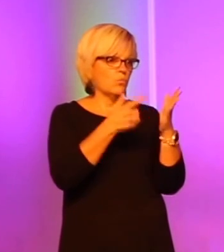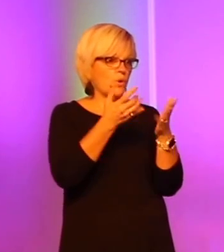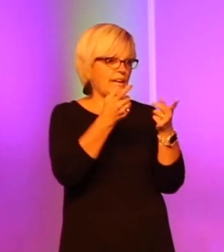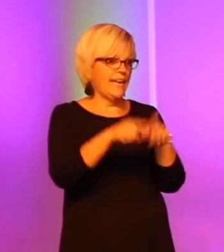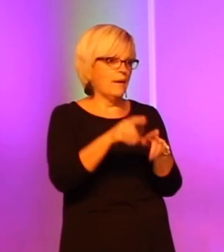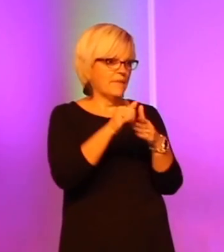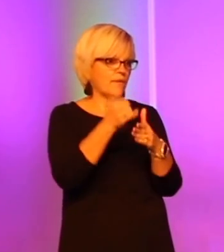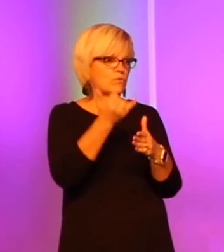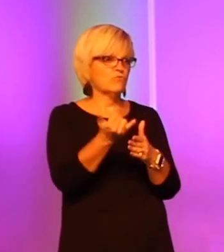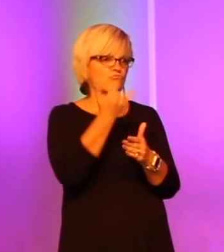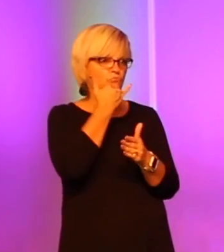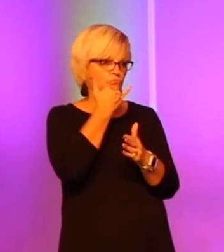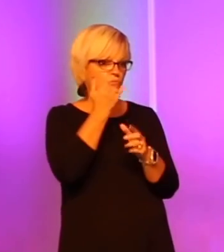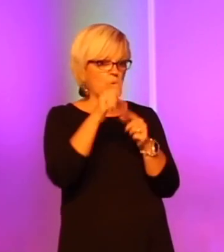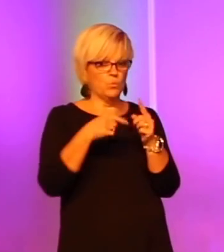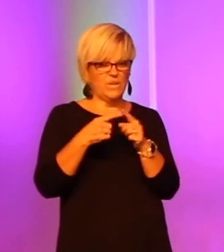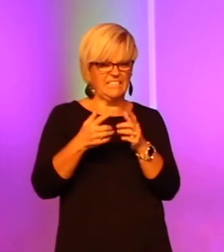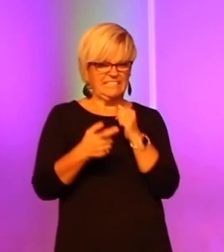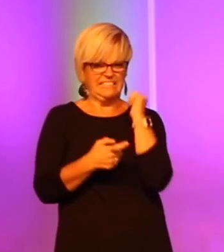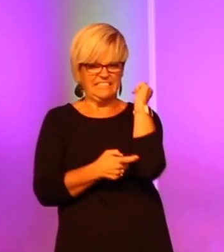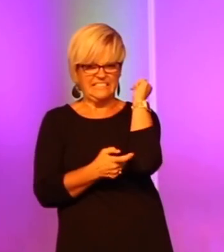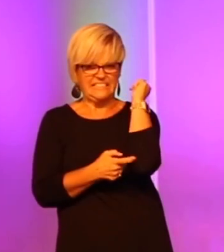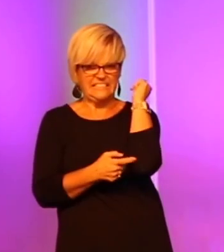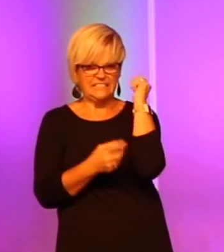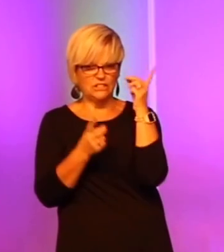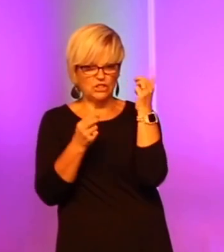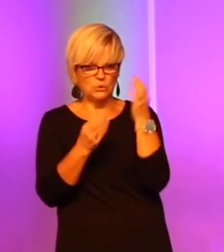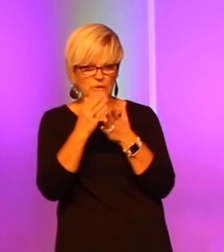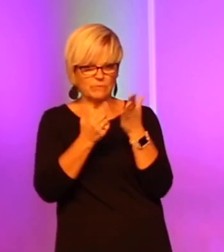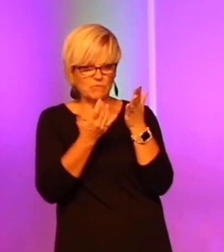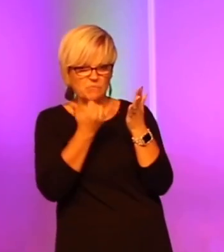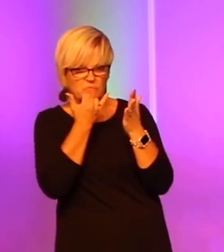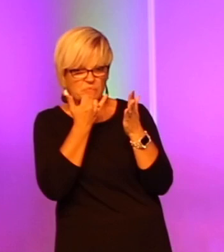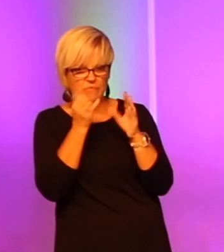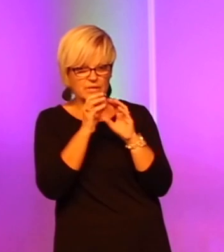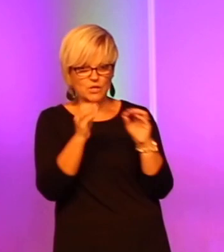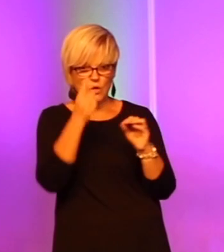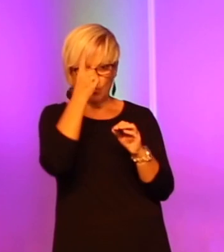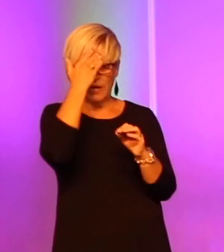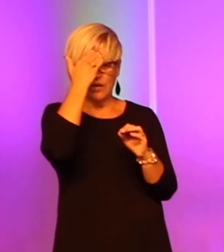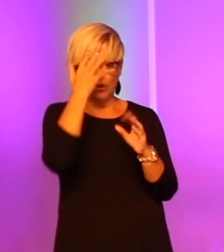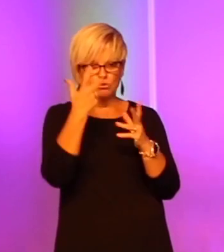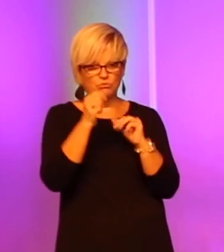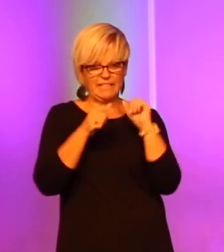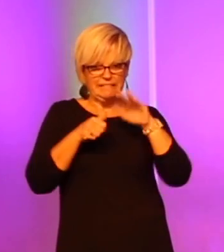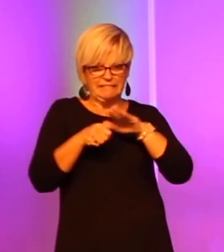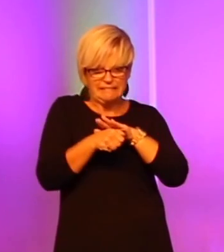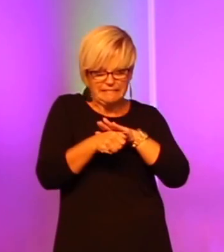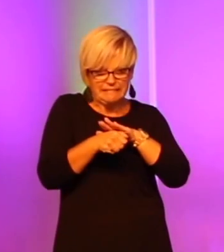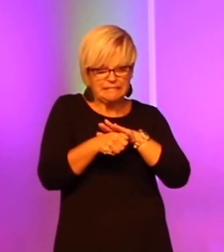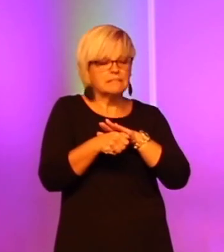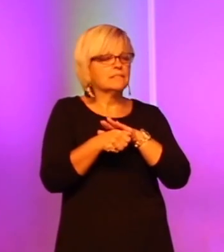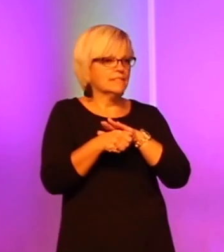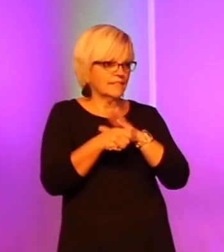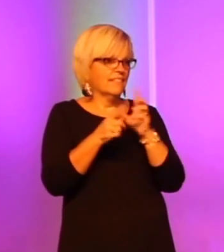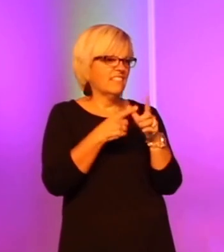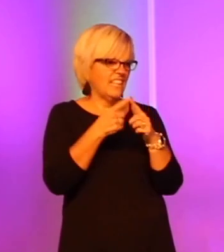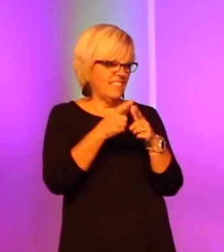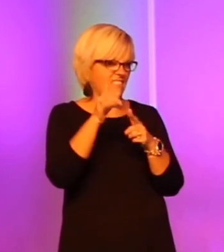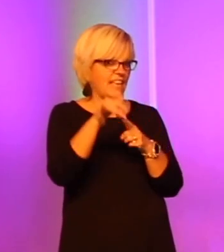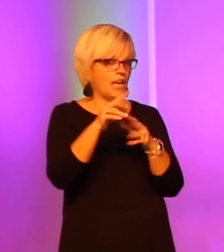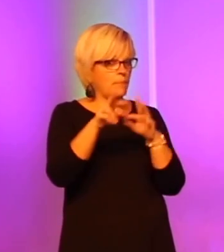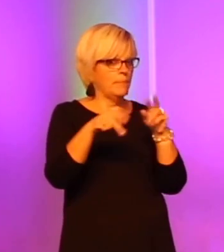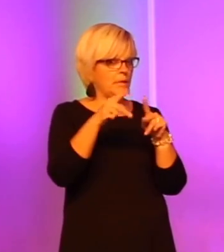what happens is when we are tempted to make a wrong decision and no one knows and we try to hide it, if it does come to light, that revelation causes